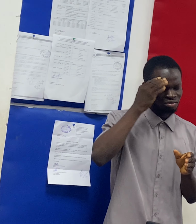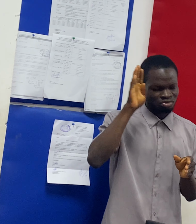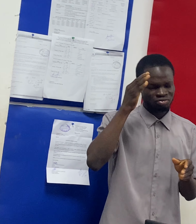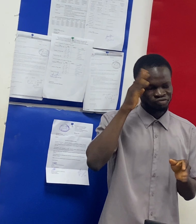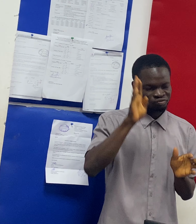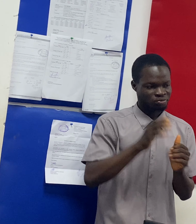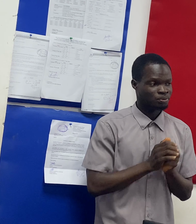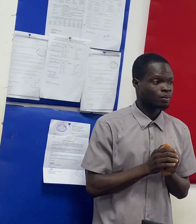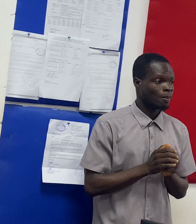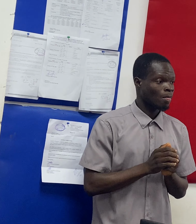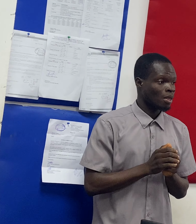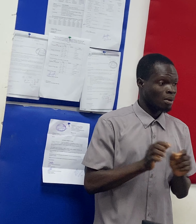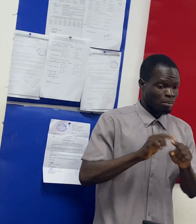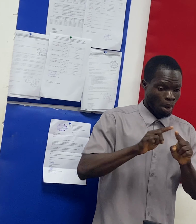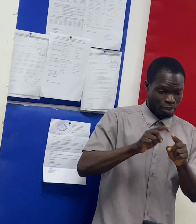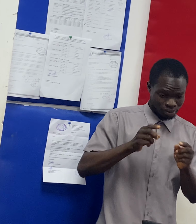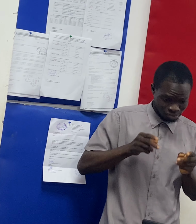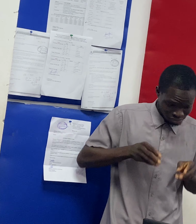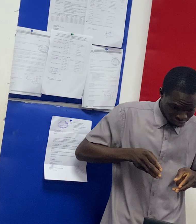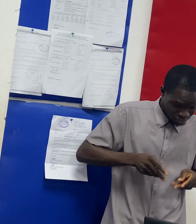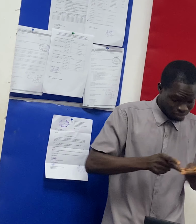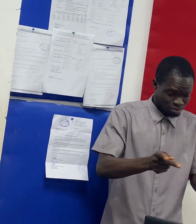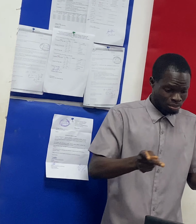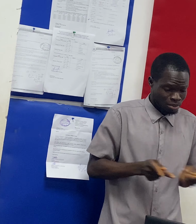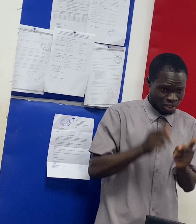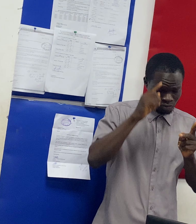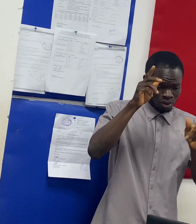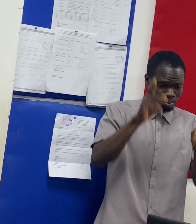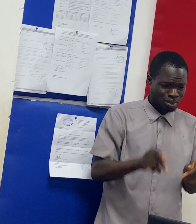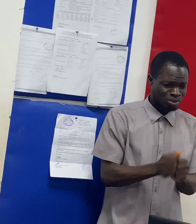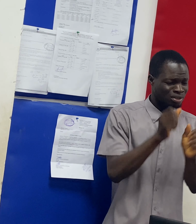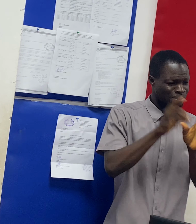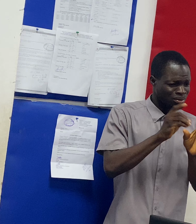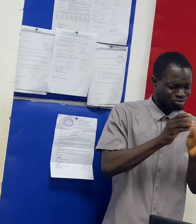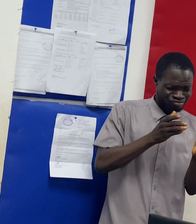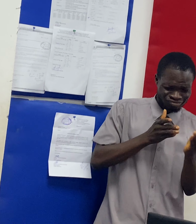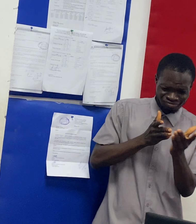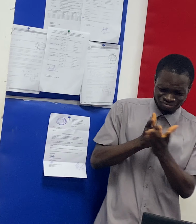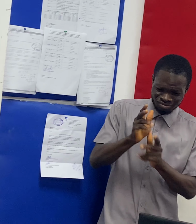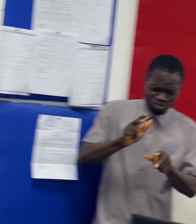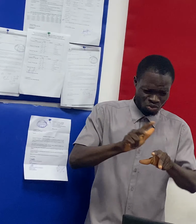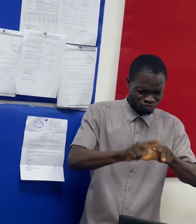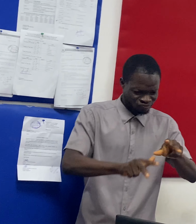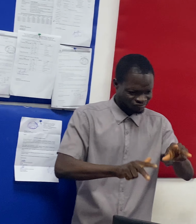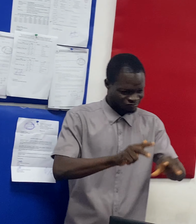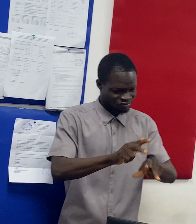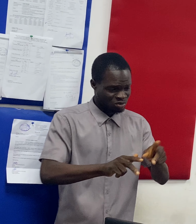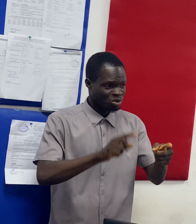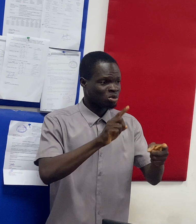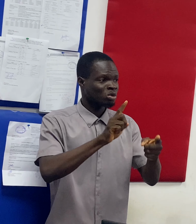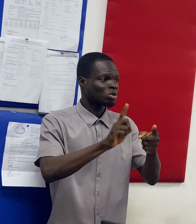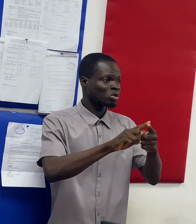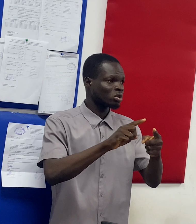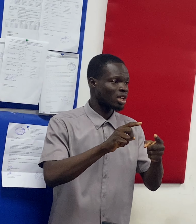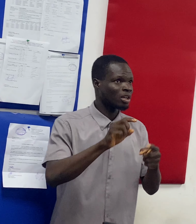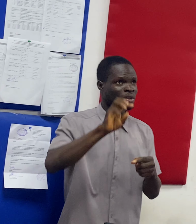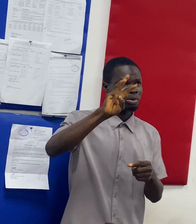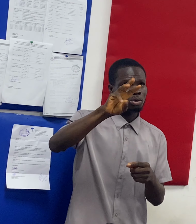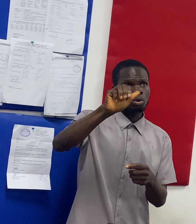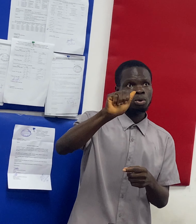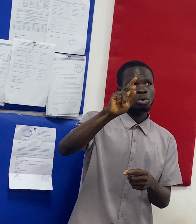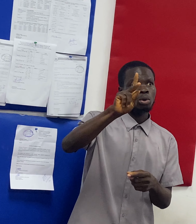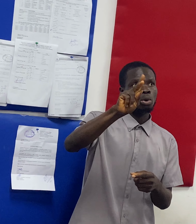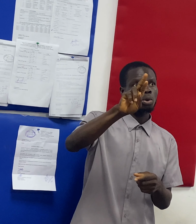can walk through to the ward, and another one through to the administration. So if you are going to